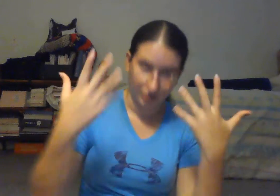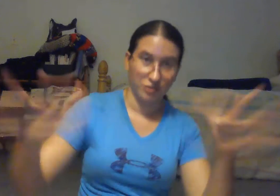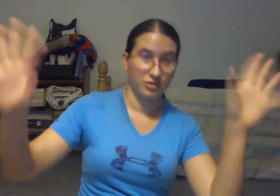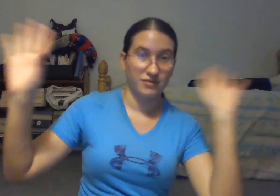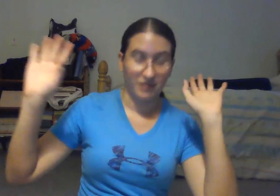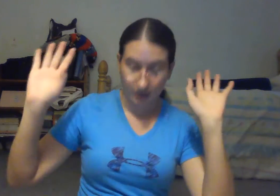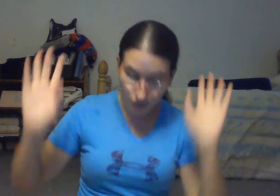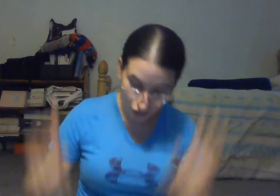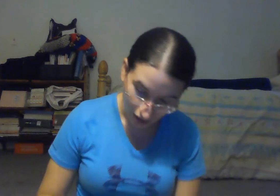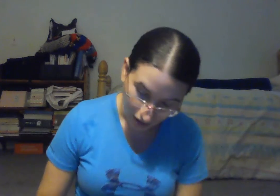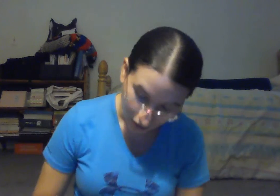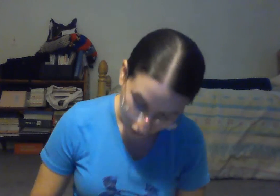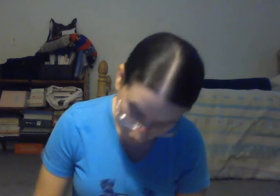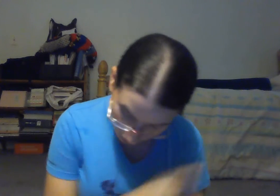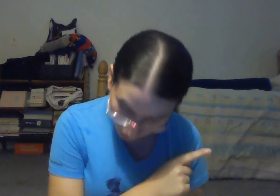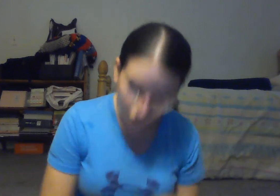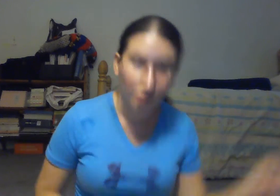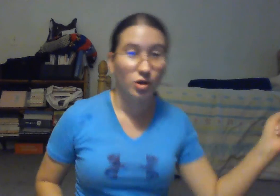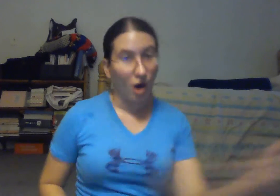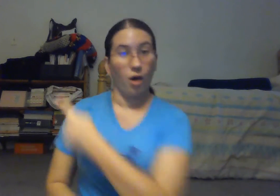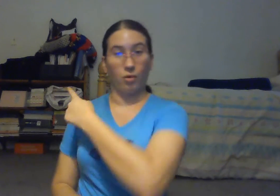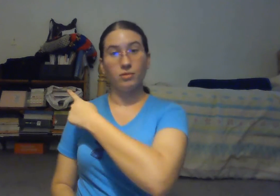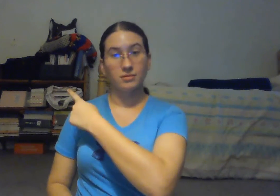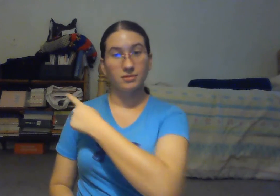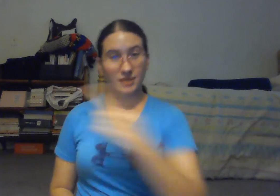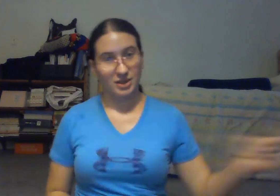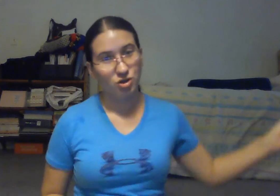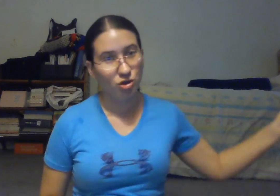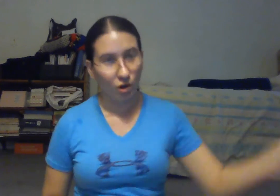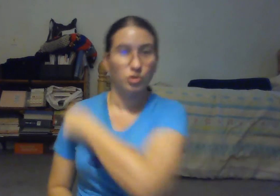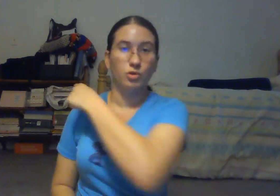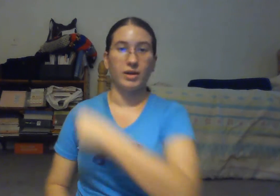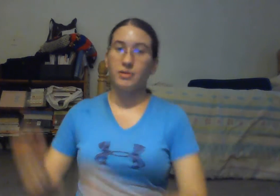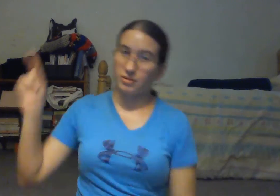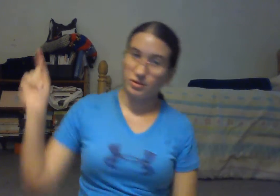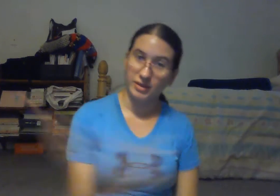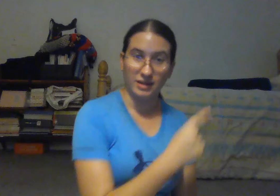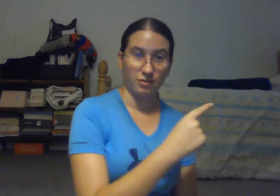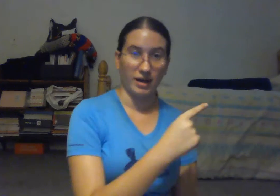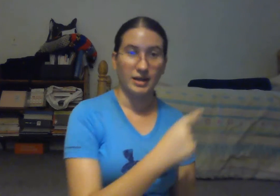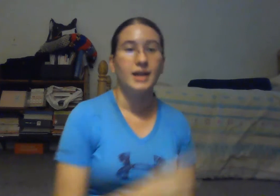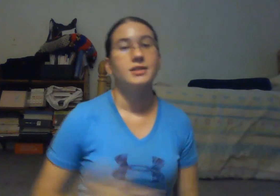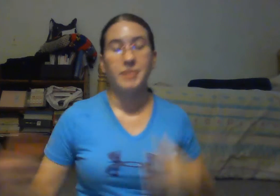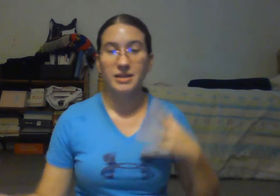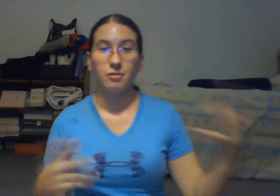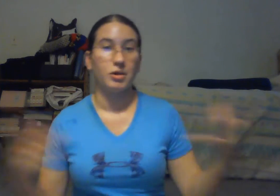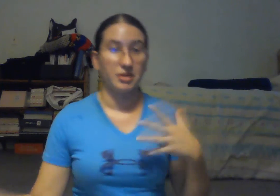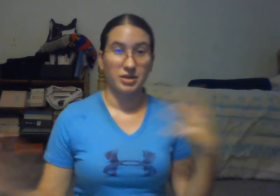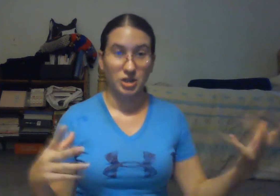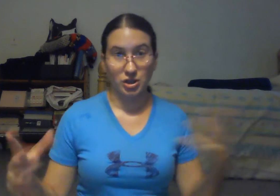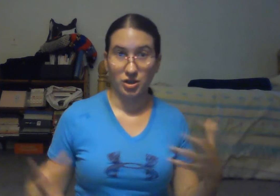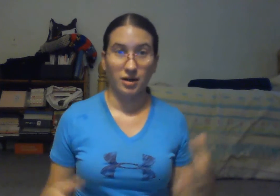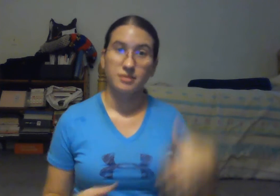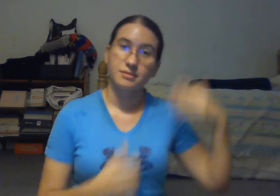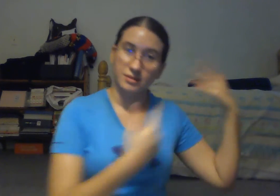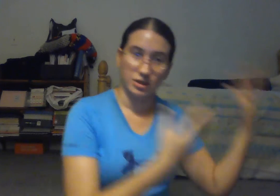to use the finish. Go to it, or do it this way, depending on where the dishes are. You